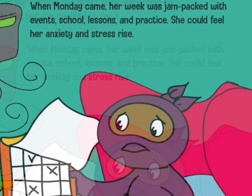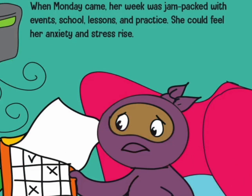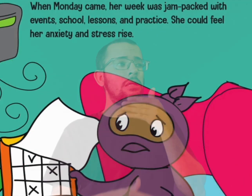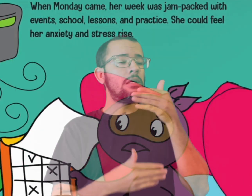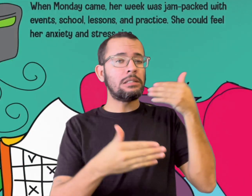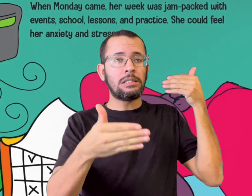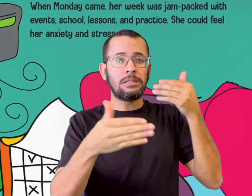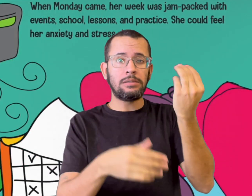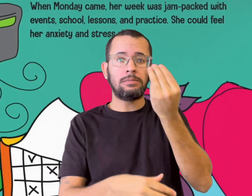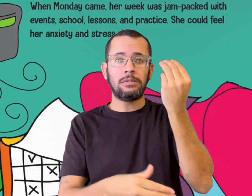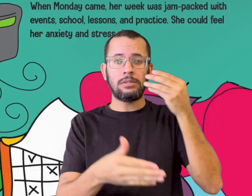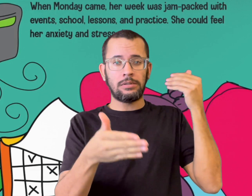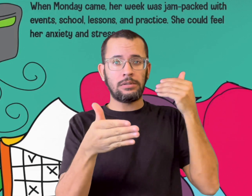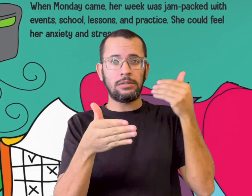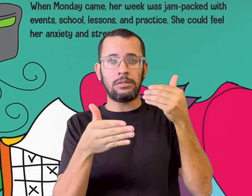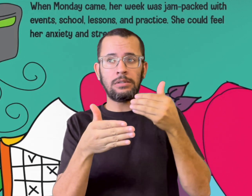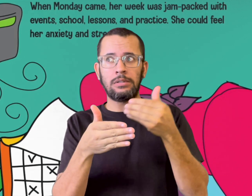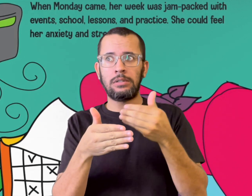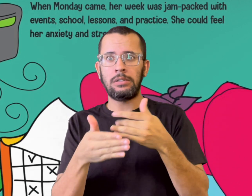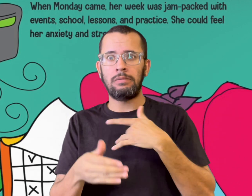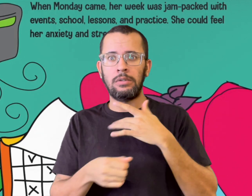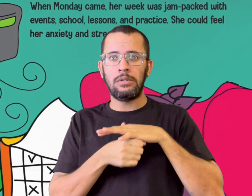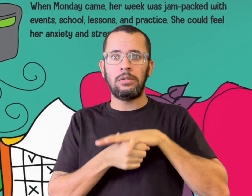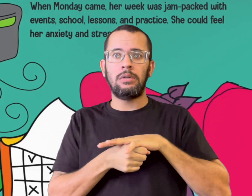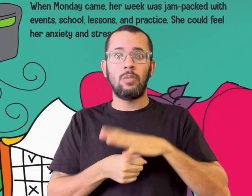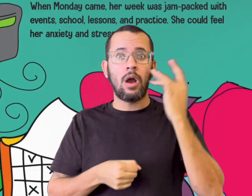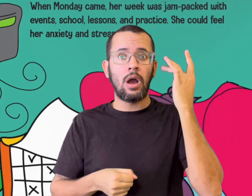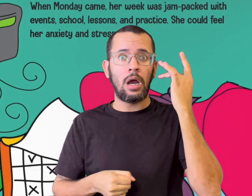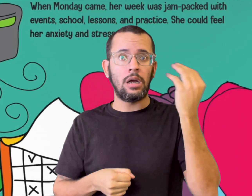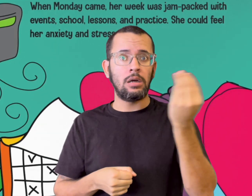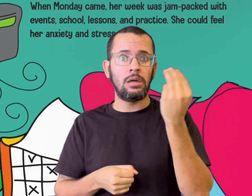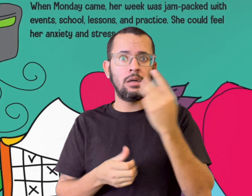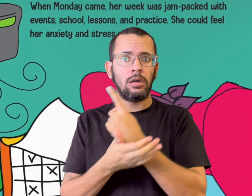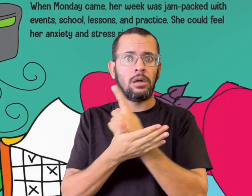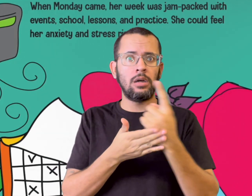week was jam-packed with events, school, lessons, and